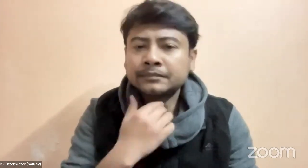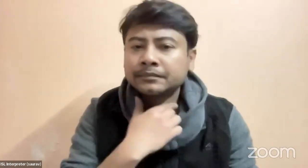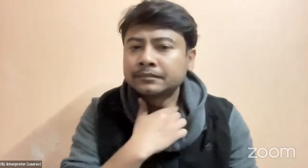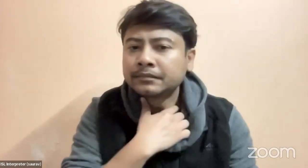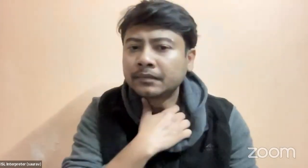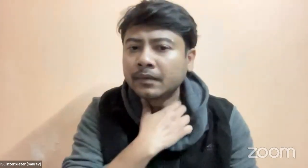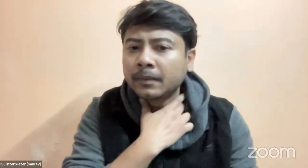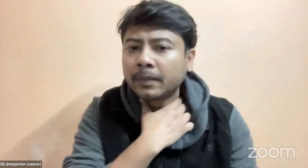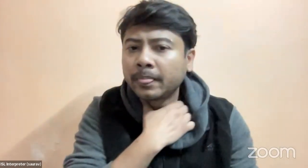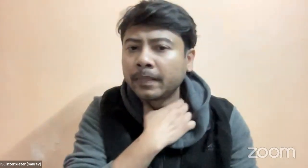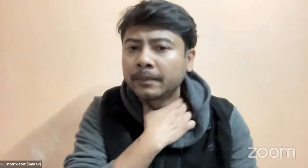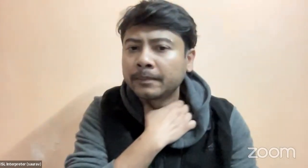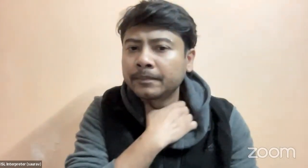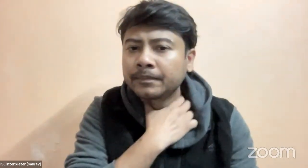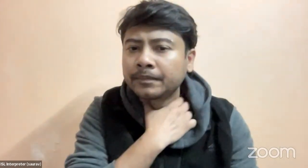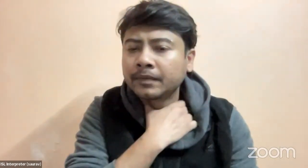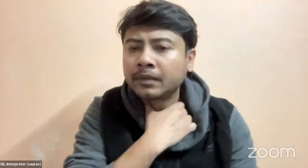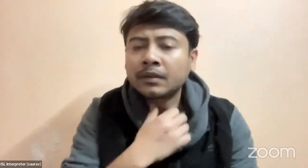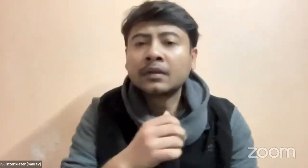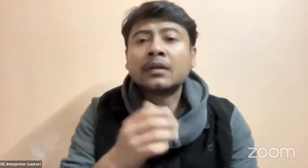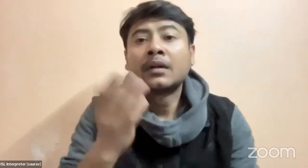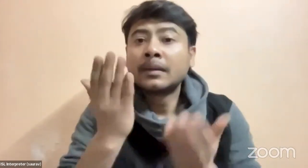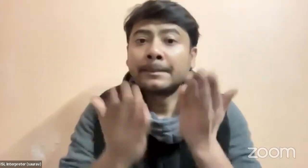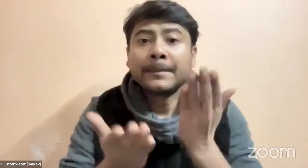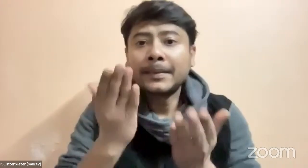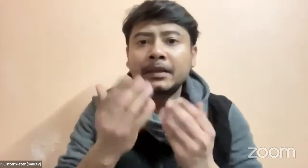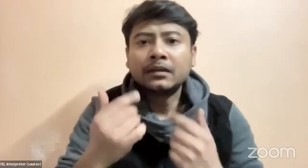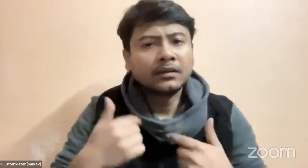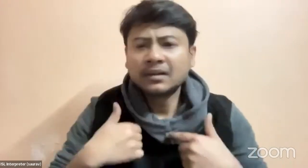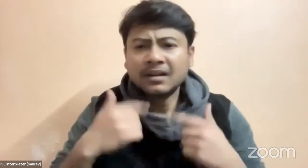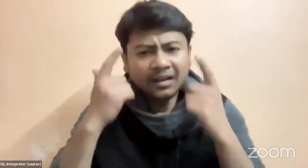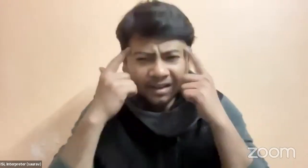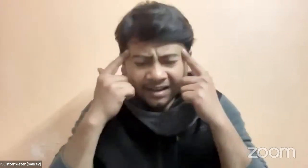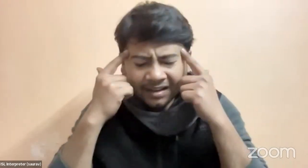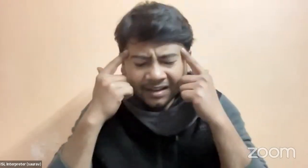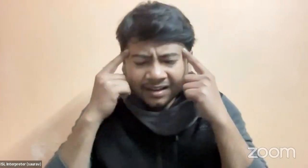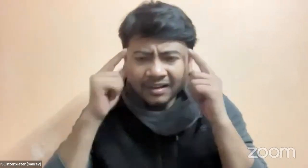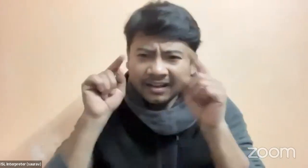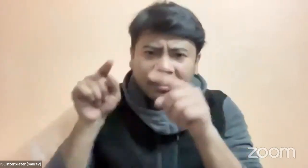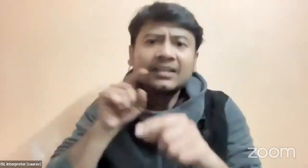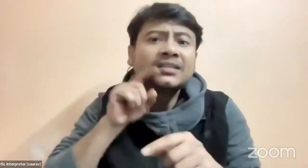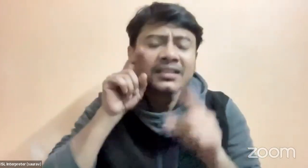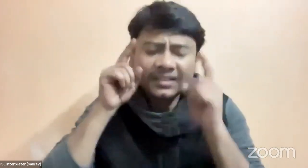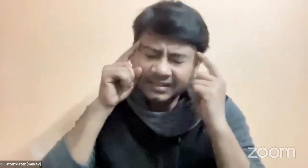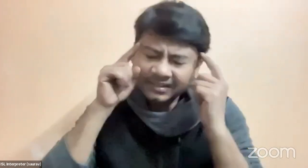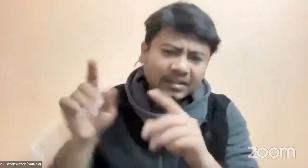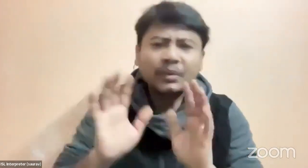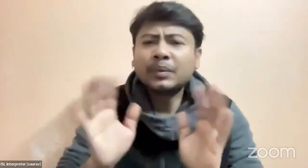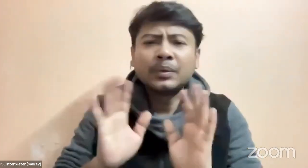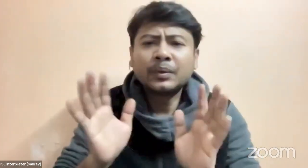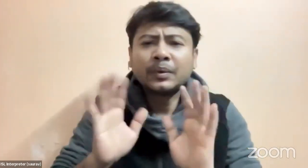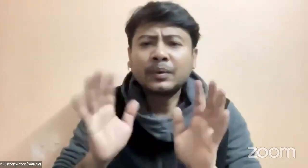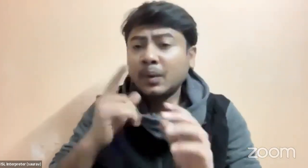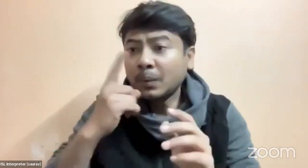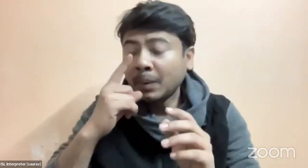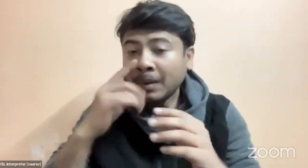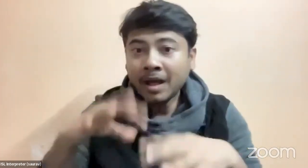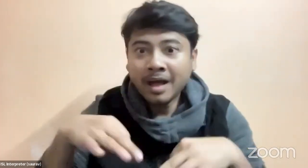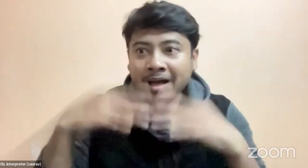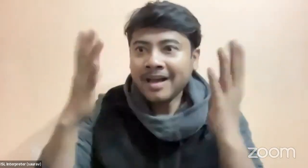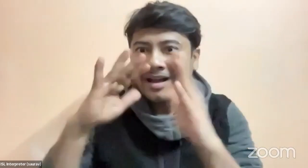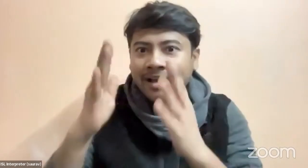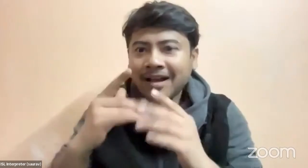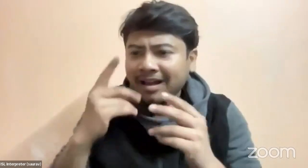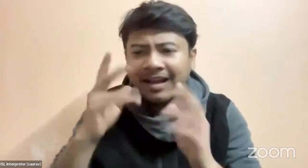sex, but on your YouTube feed, on televisions, on billboards, big posters are there everywhere.